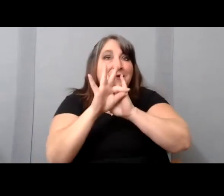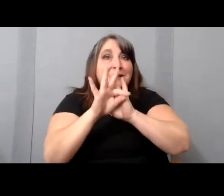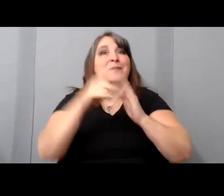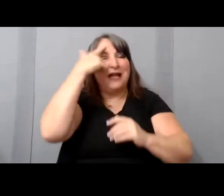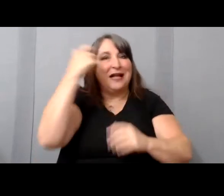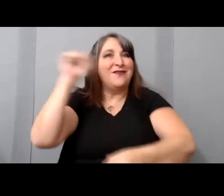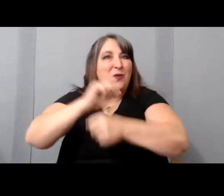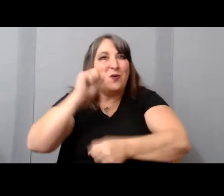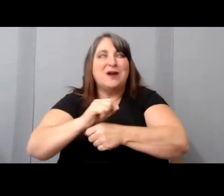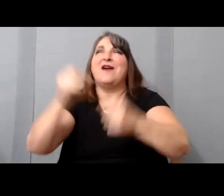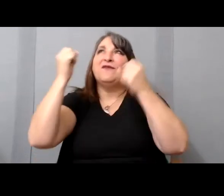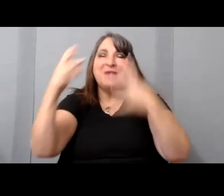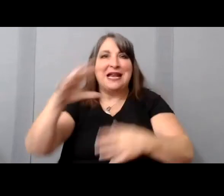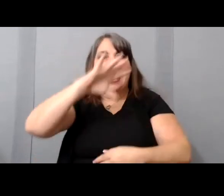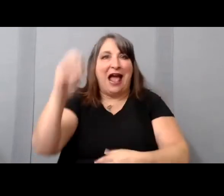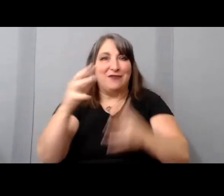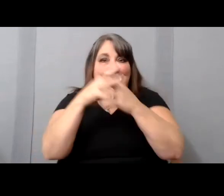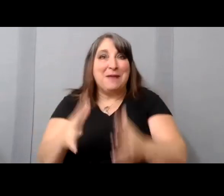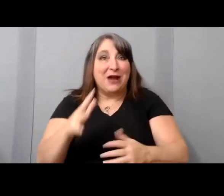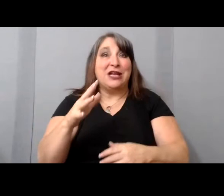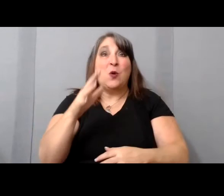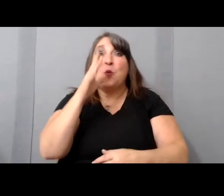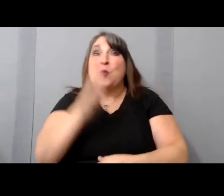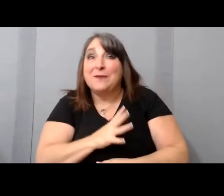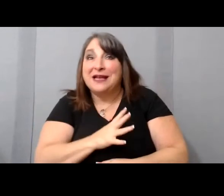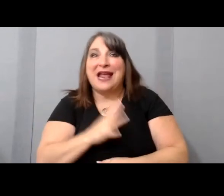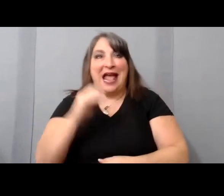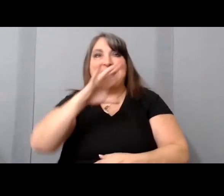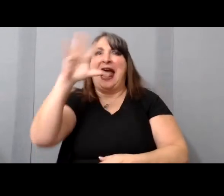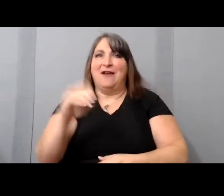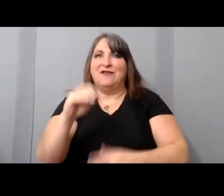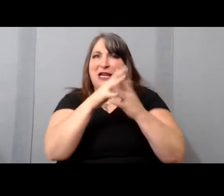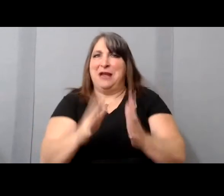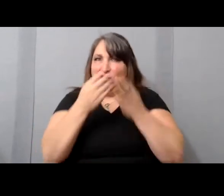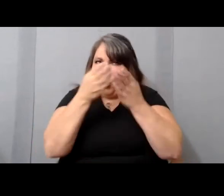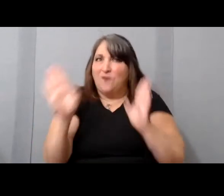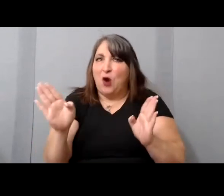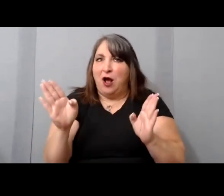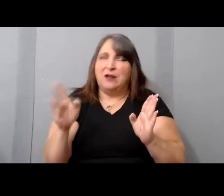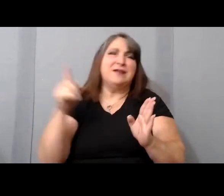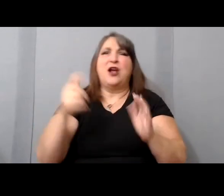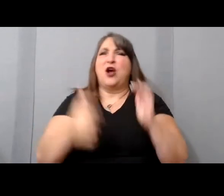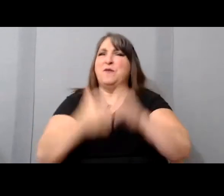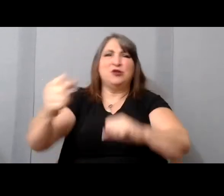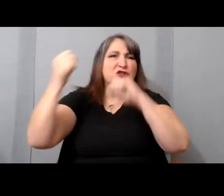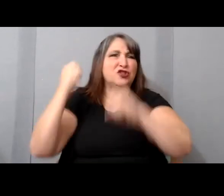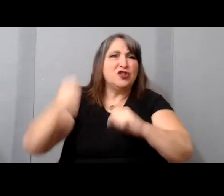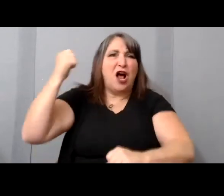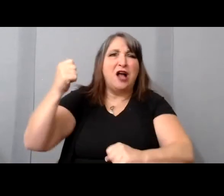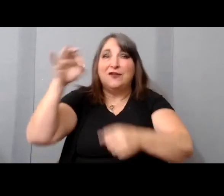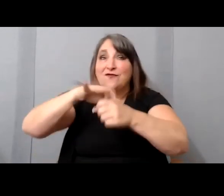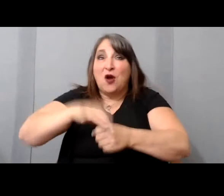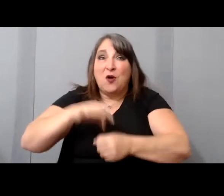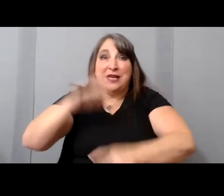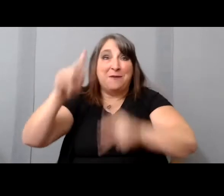of a significant number of African-American women and African-Americans overall. They're probably the most solid voting population for the Democratic